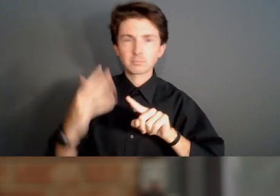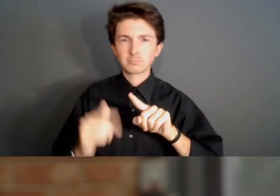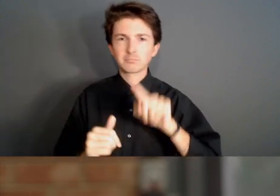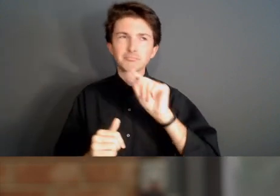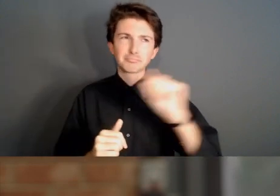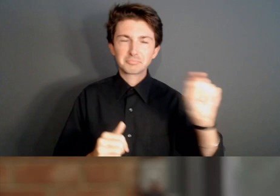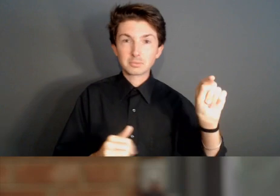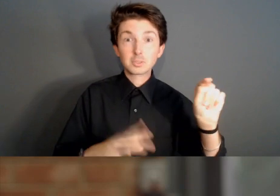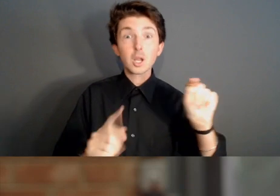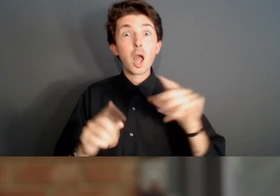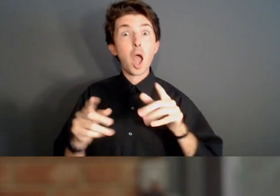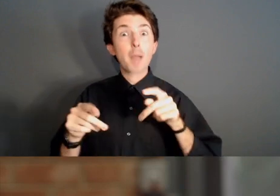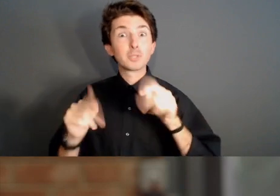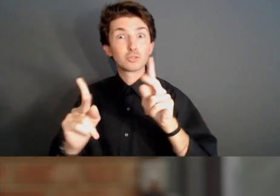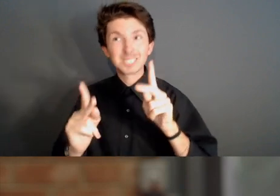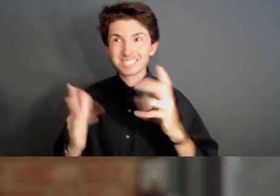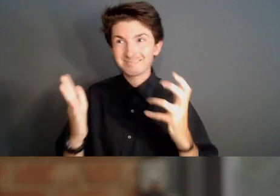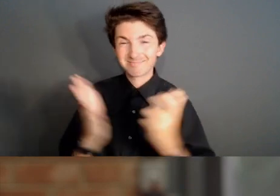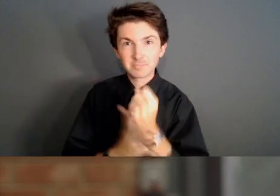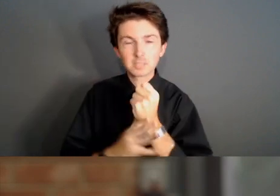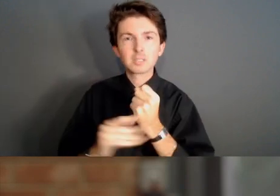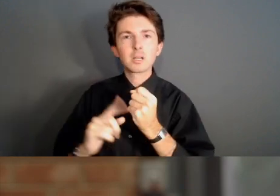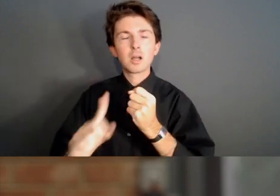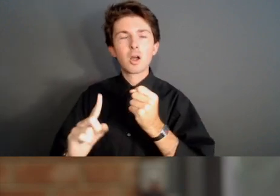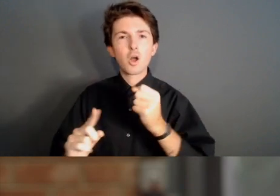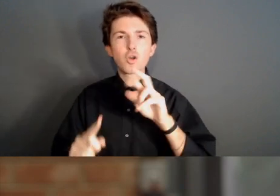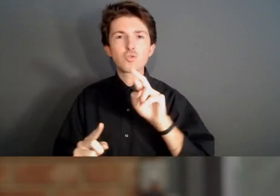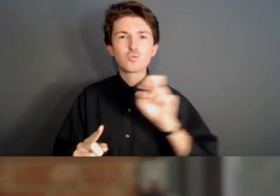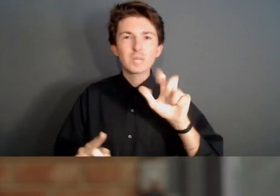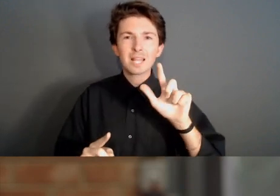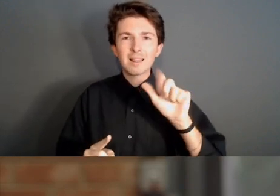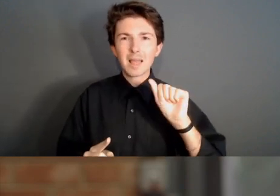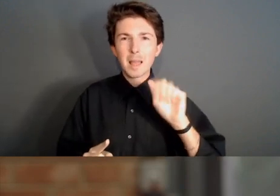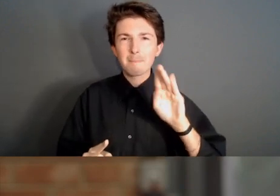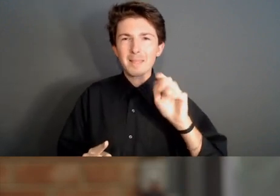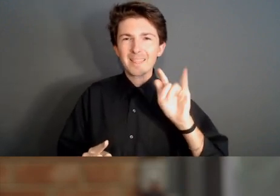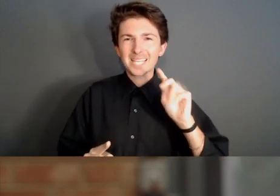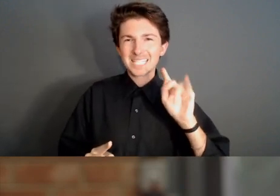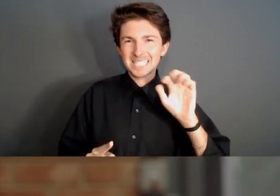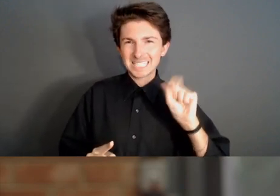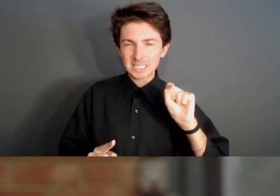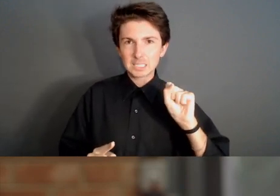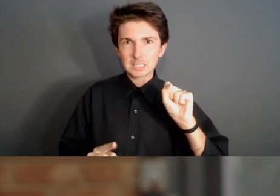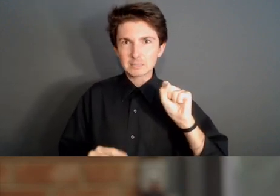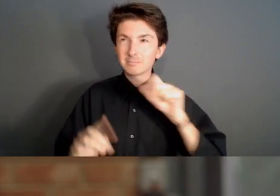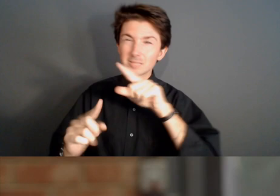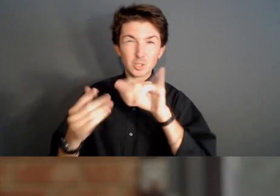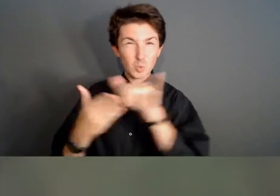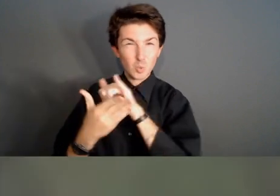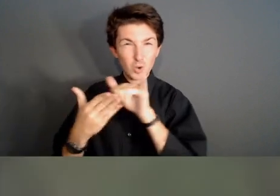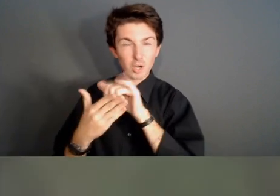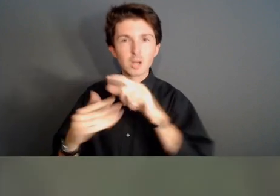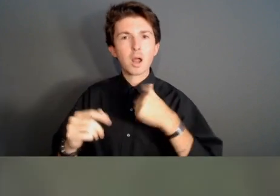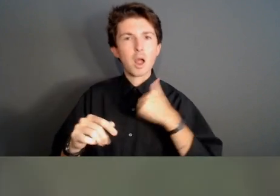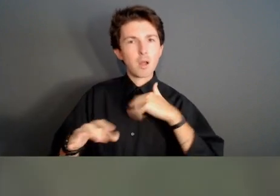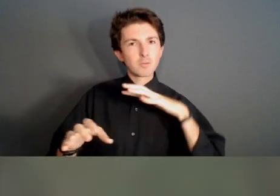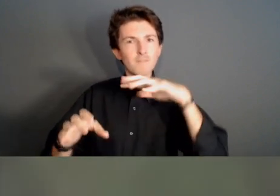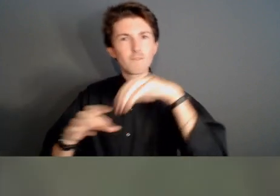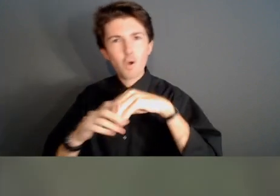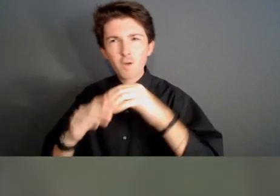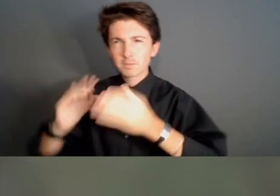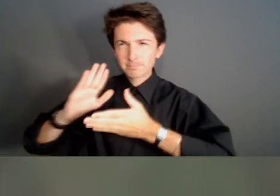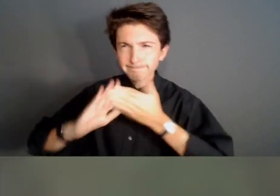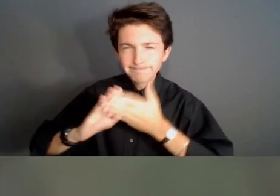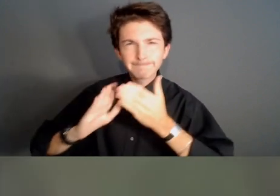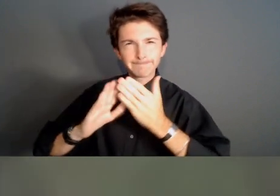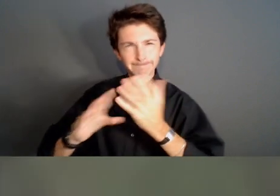opportunity to work on the schedule for Run of Show for Real Abilities Film Festival in New York. I'm most proud of,